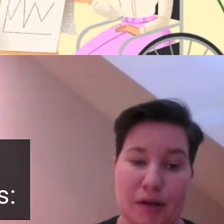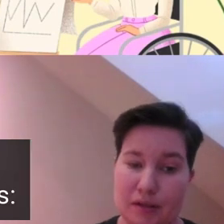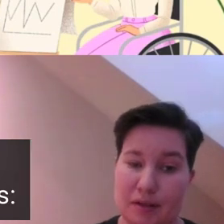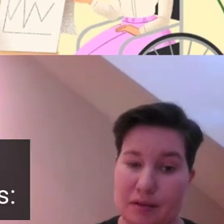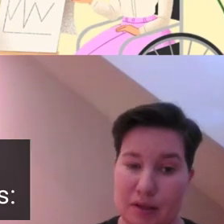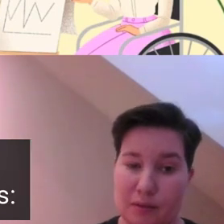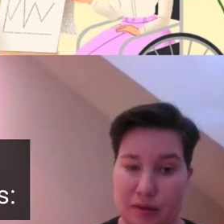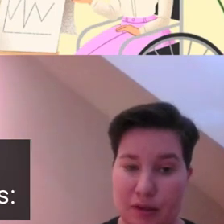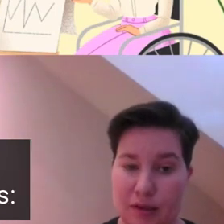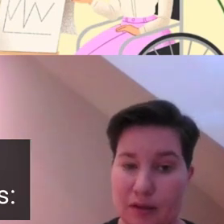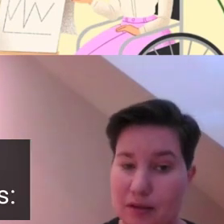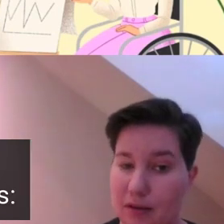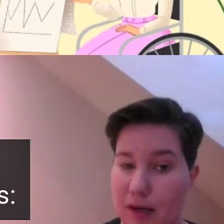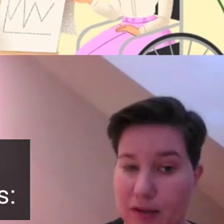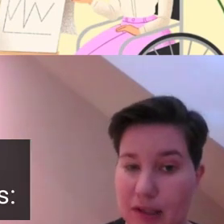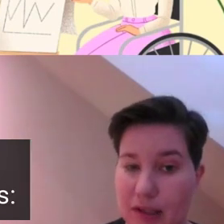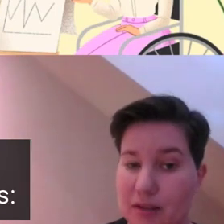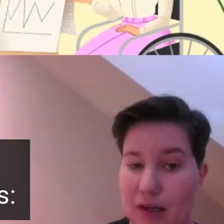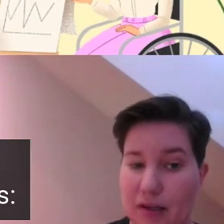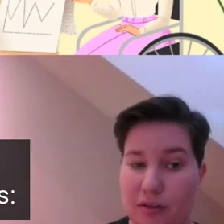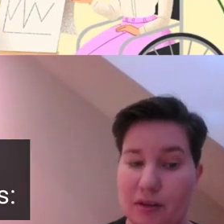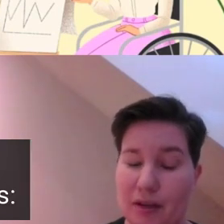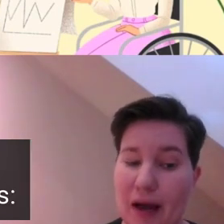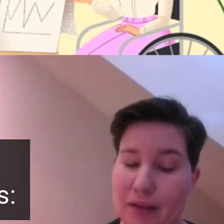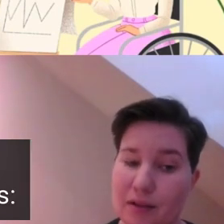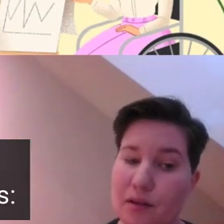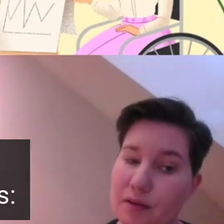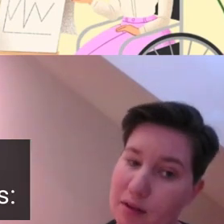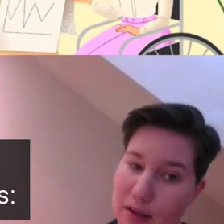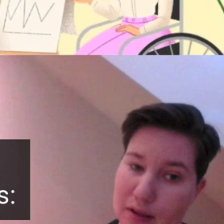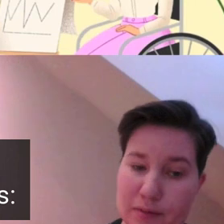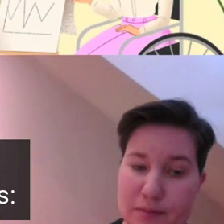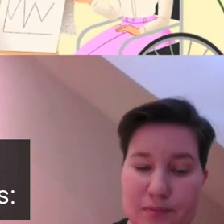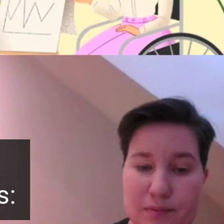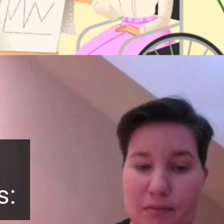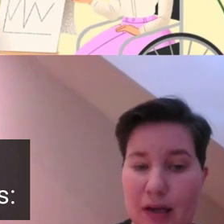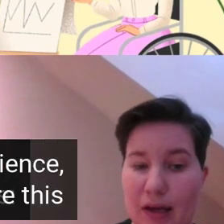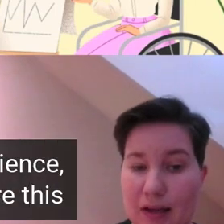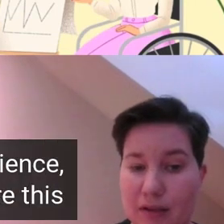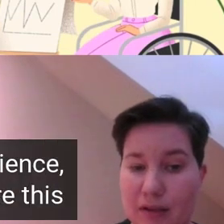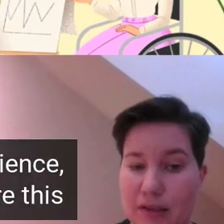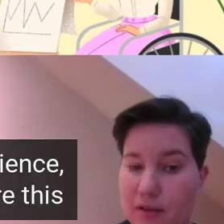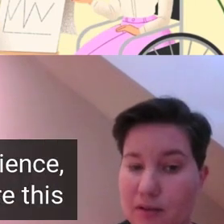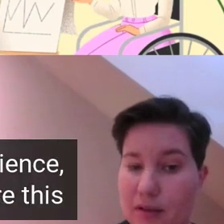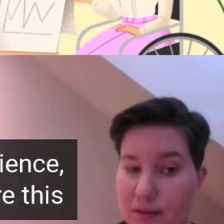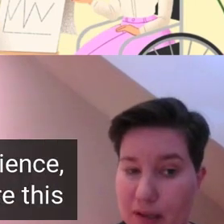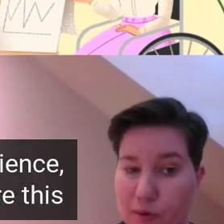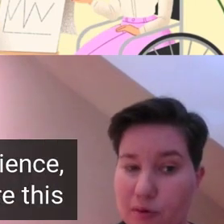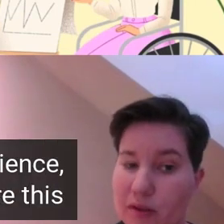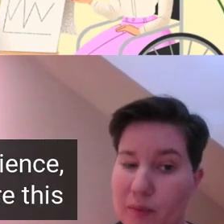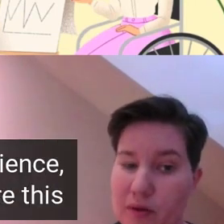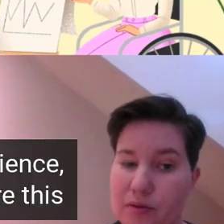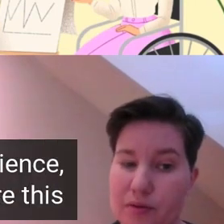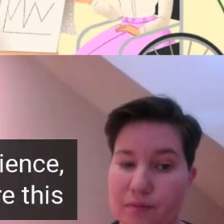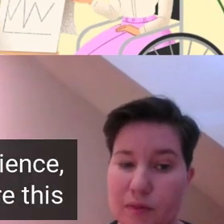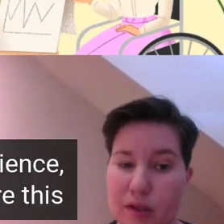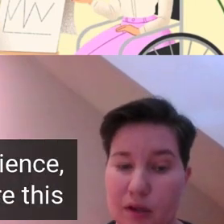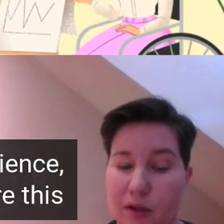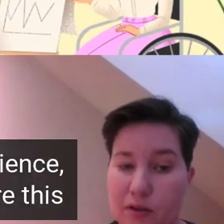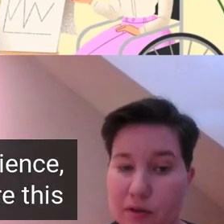To us, it seems that the higher education sector lacks 3 things: insight into the disabled student